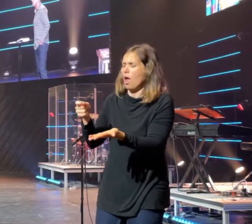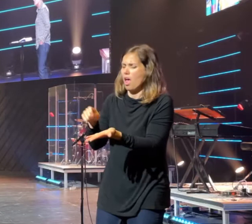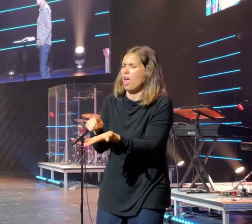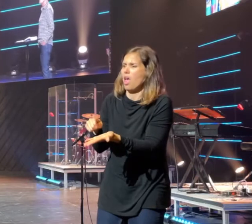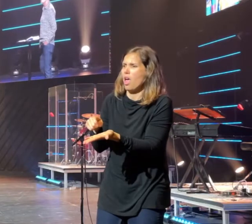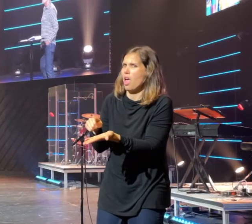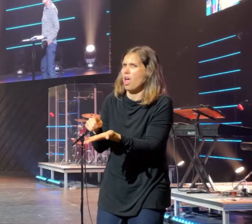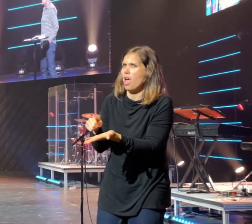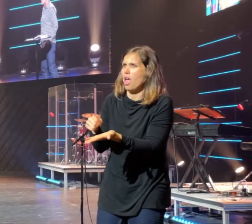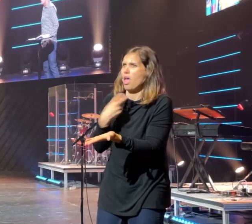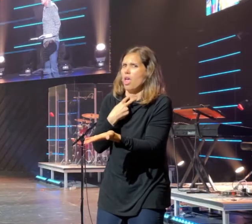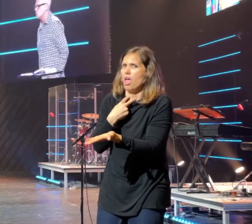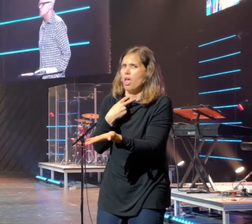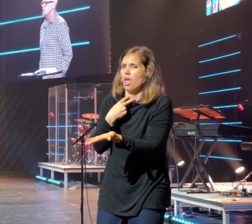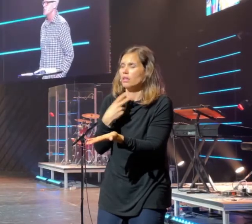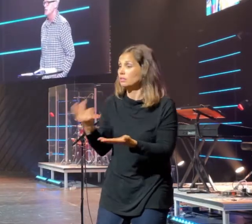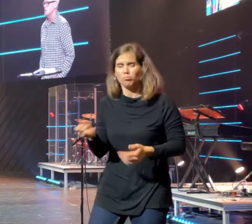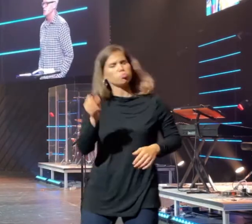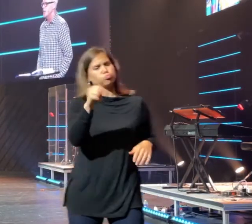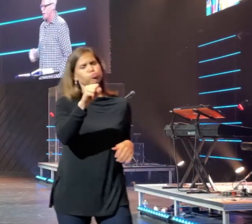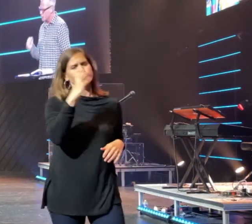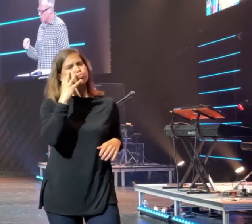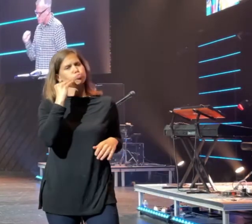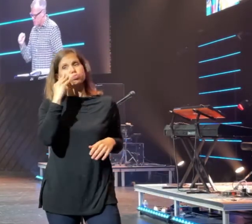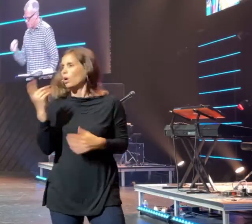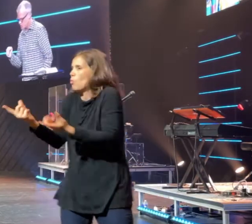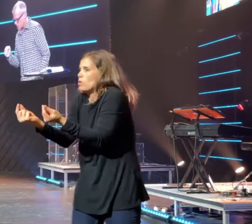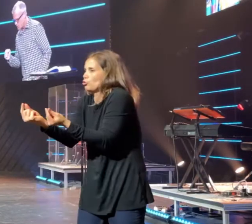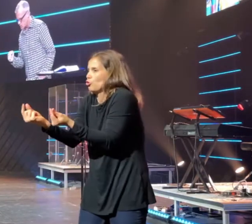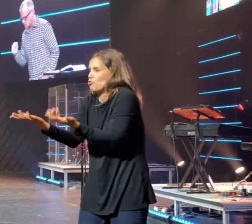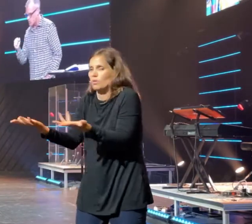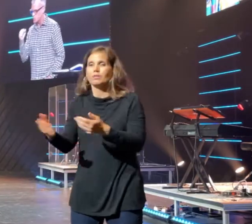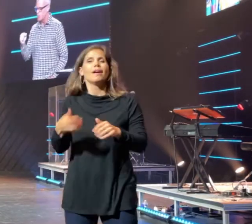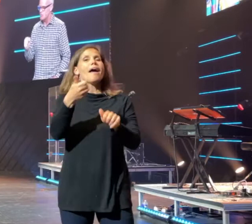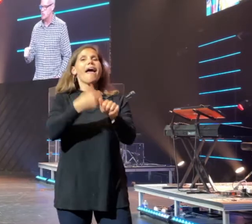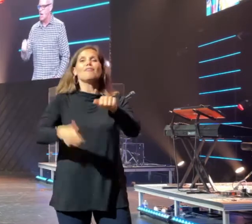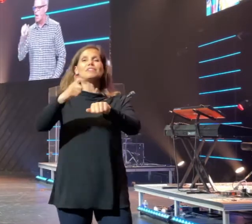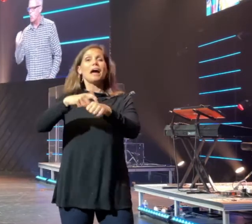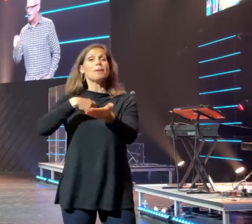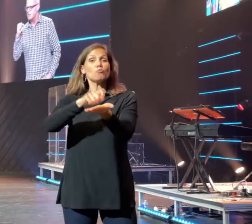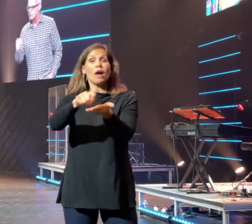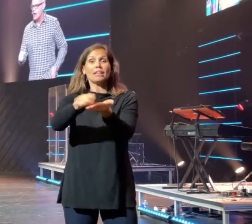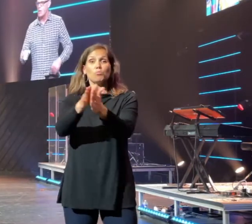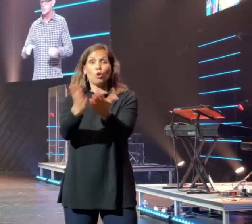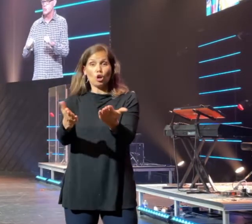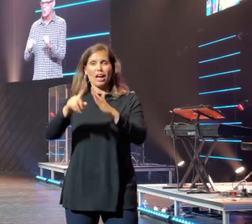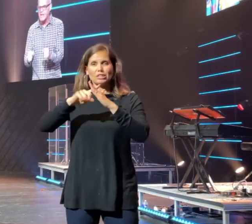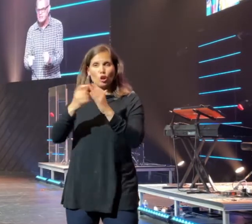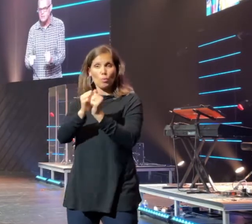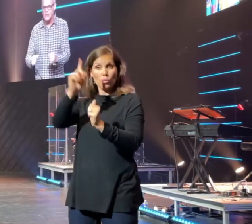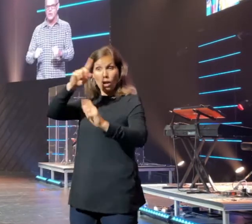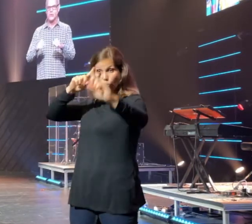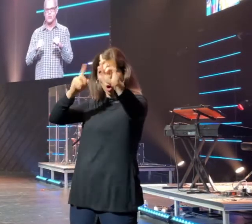did. And they said, what'd you do about it? He said, I would always do the same thing. Every one of my books, I would start with this one mission. I wanted to